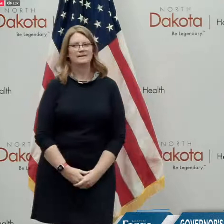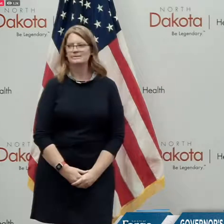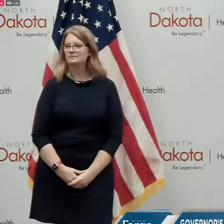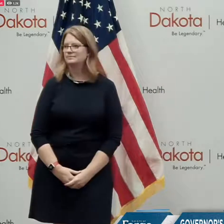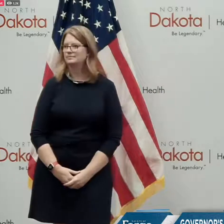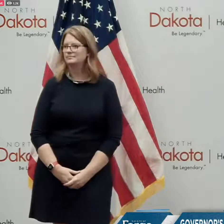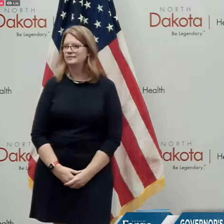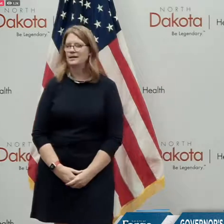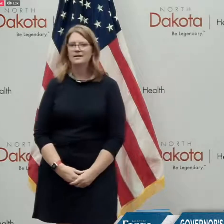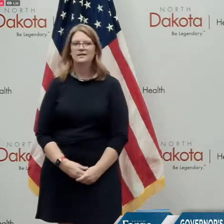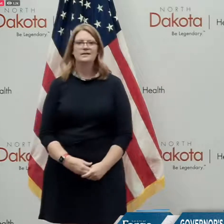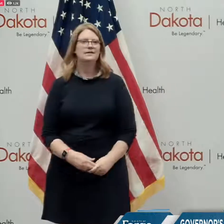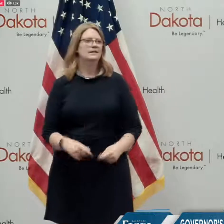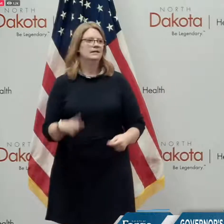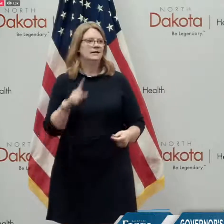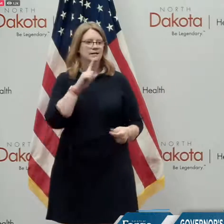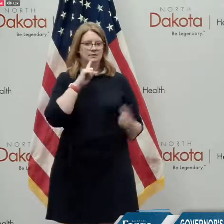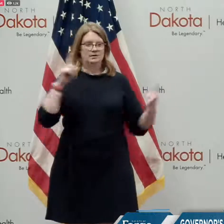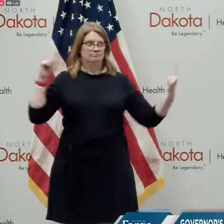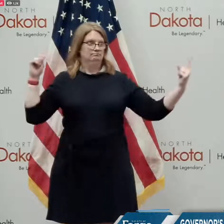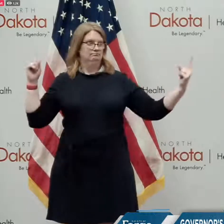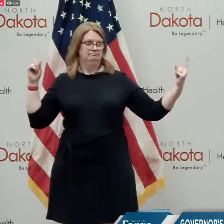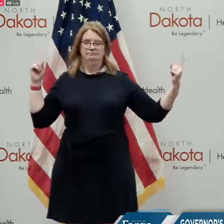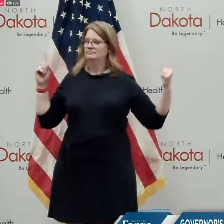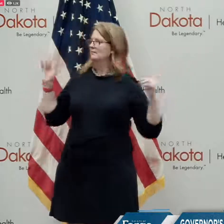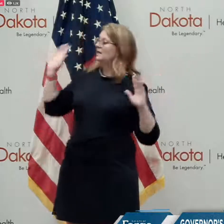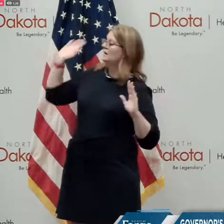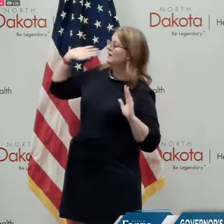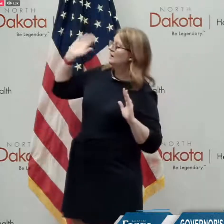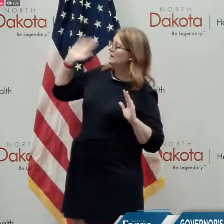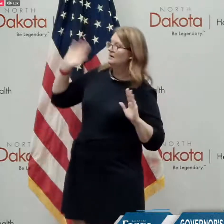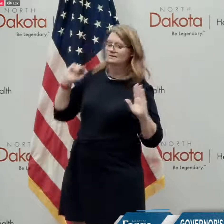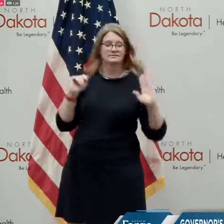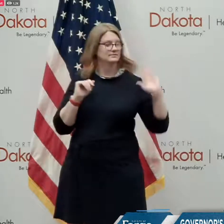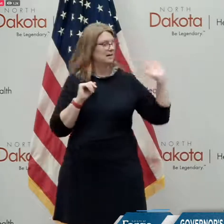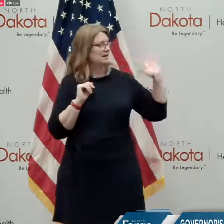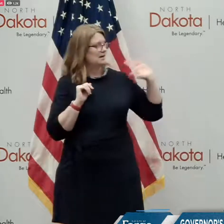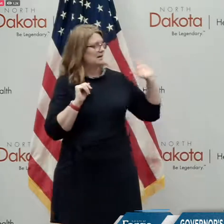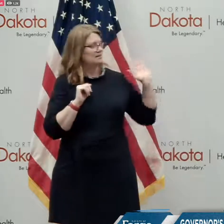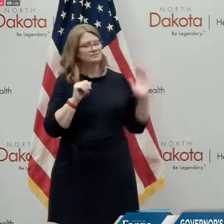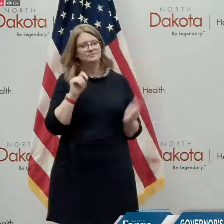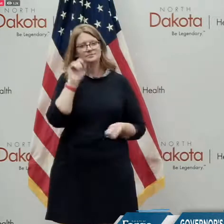but I made sure I was we were distant. I was waving from across his office.